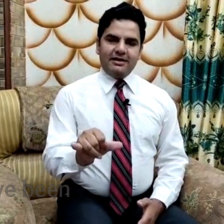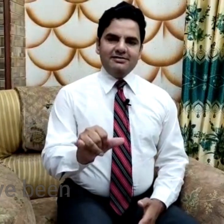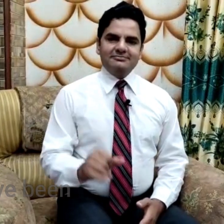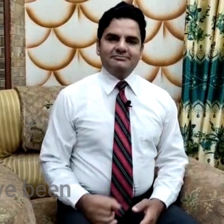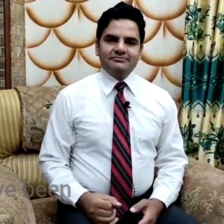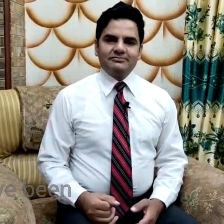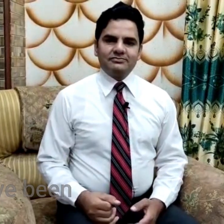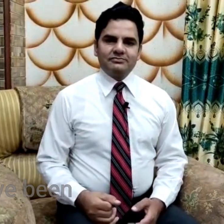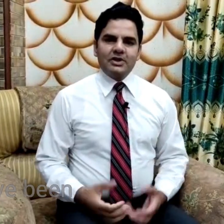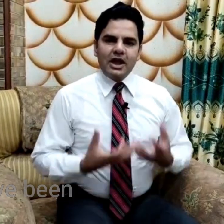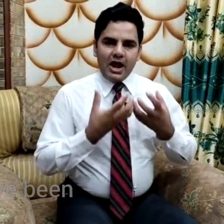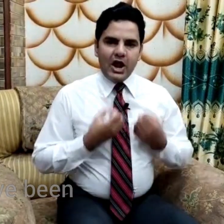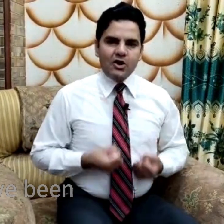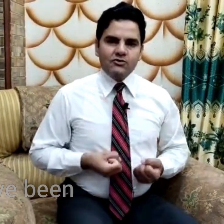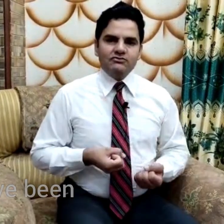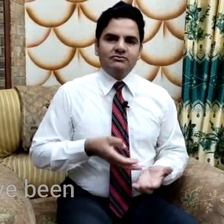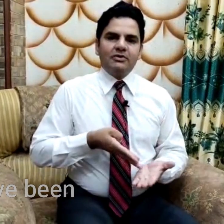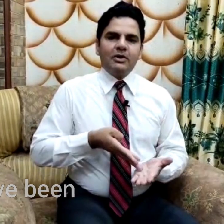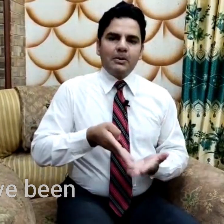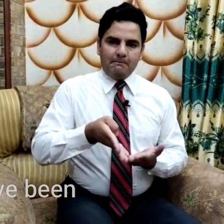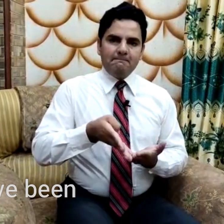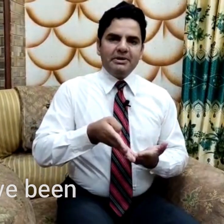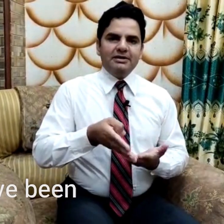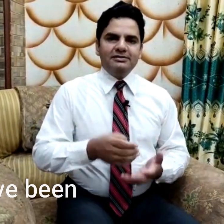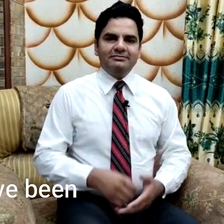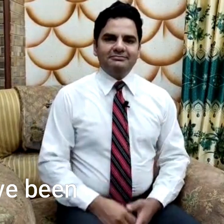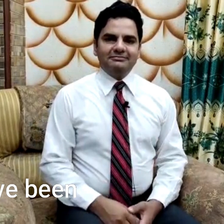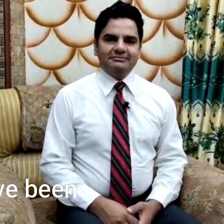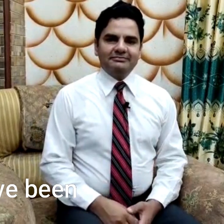they have been,